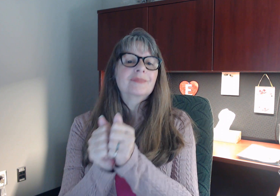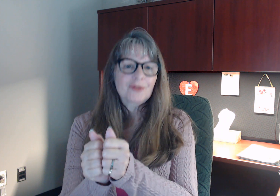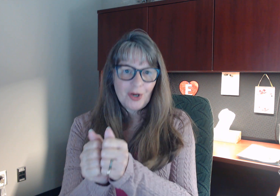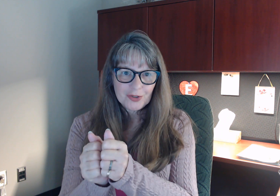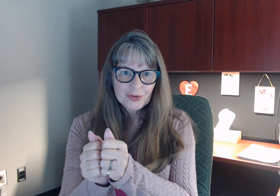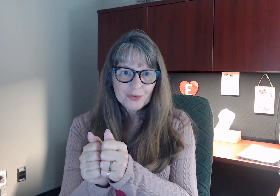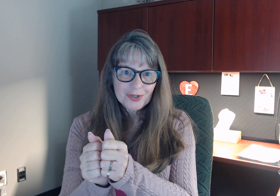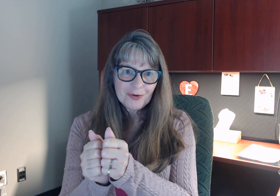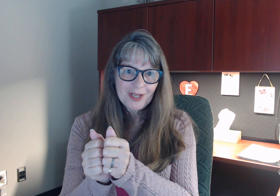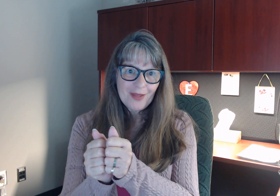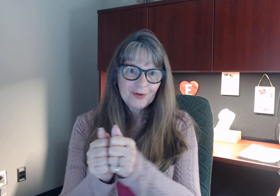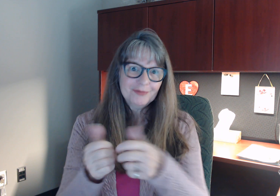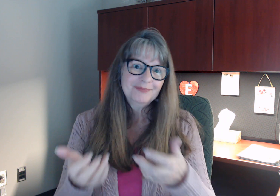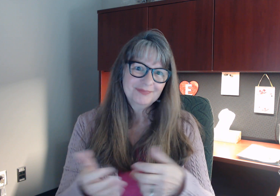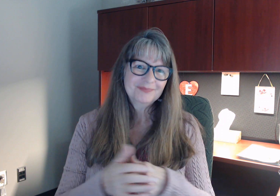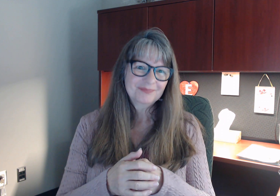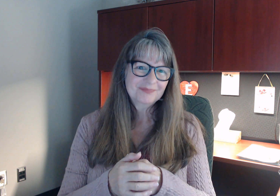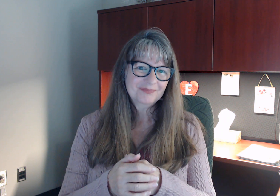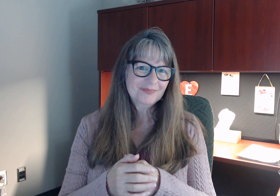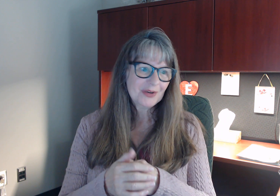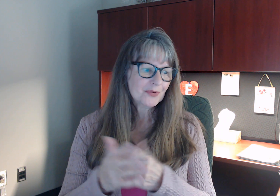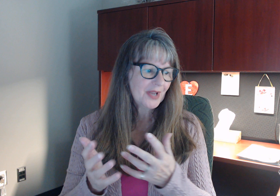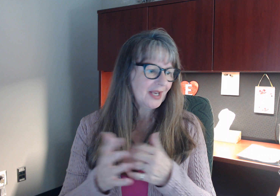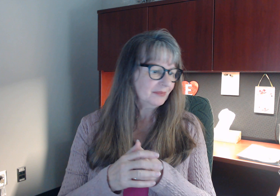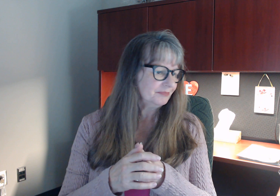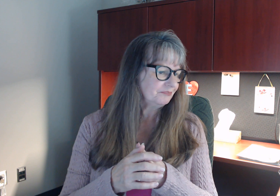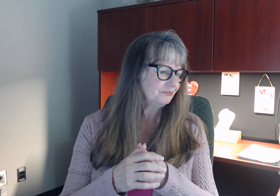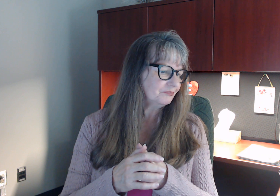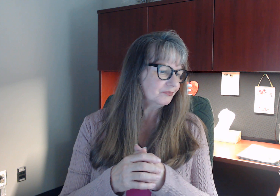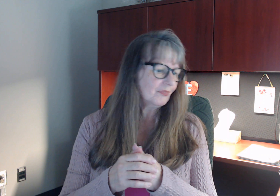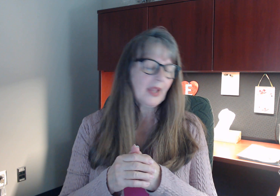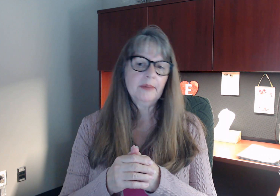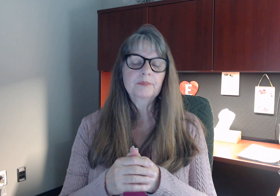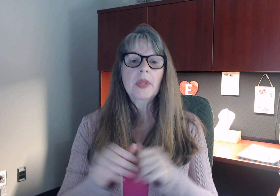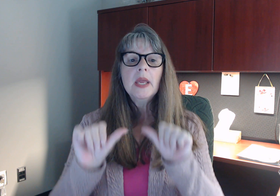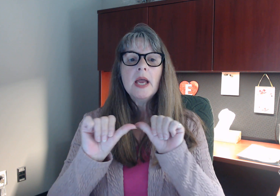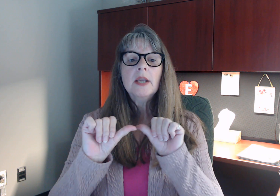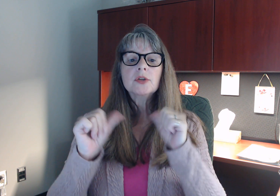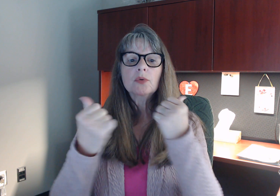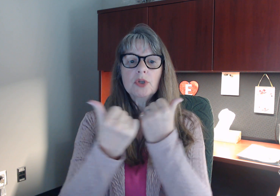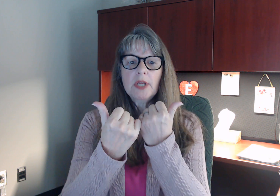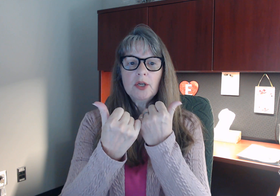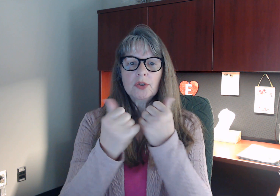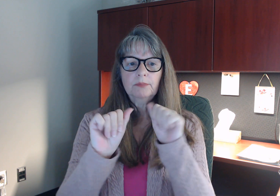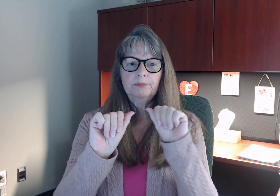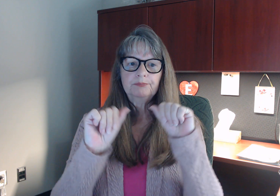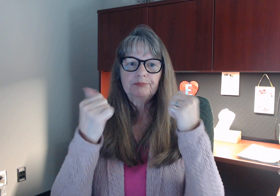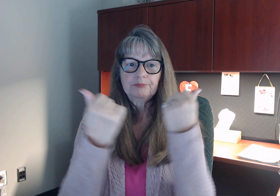John and Susie are together. They're dating. Okay. An association.